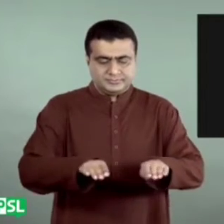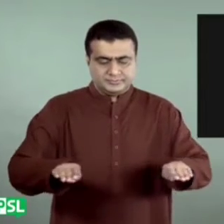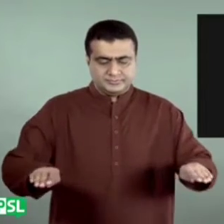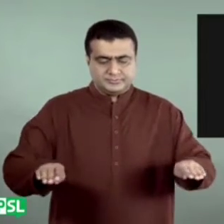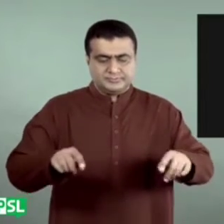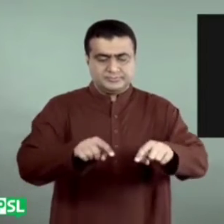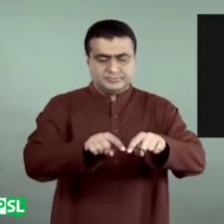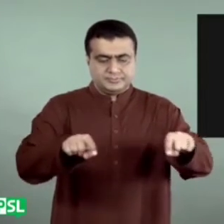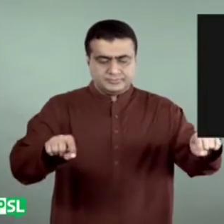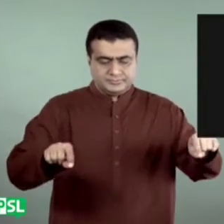takhta,